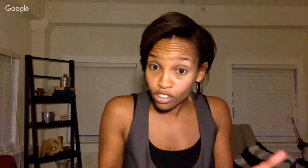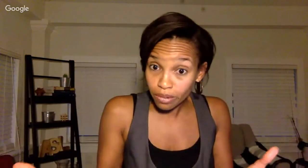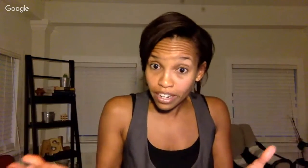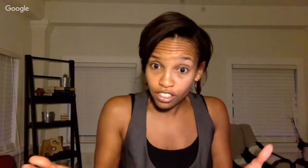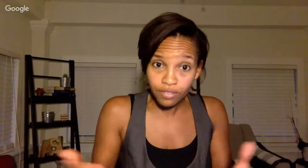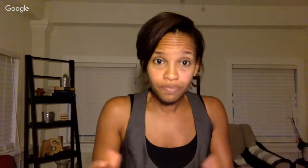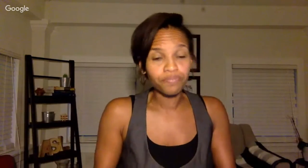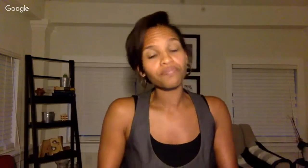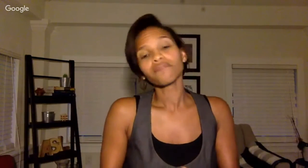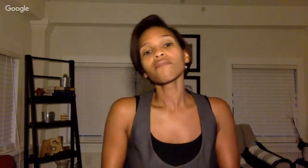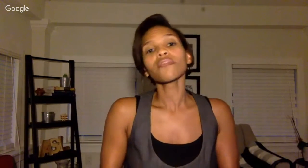remind you?